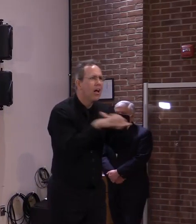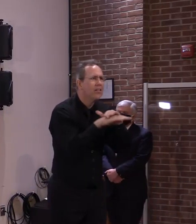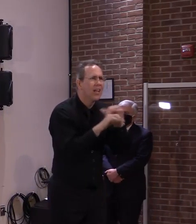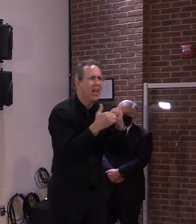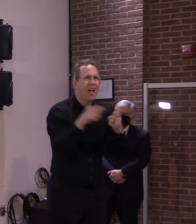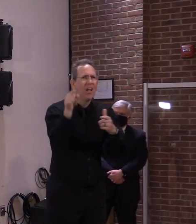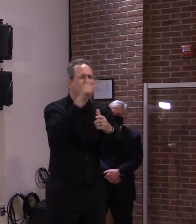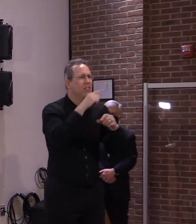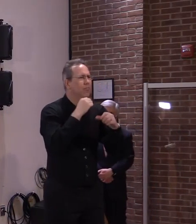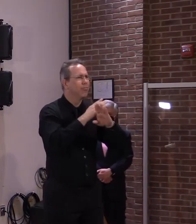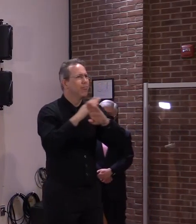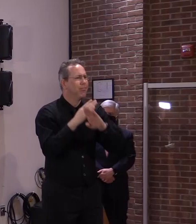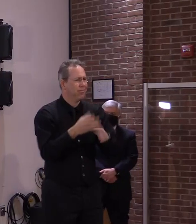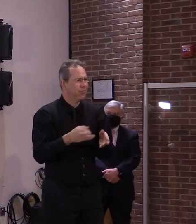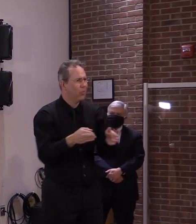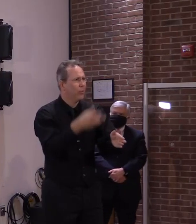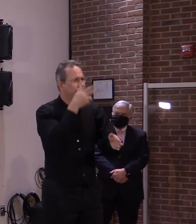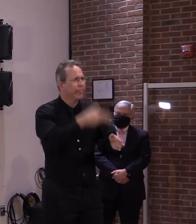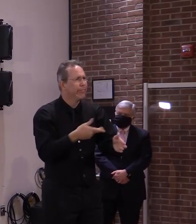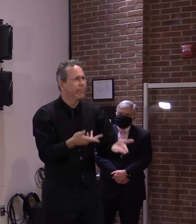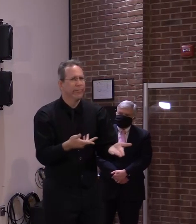First of all, and I don't,